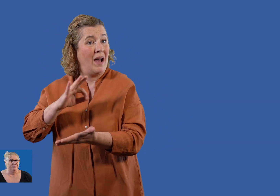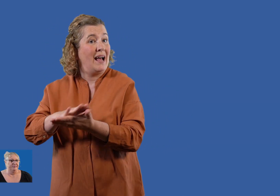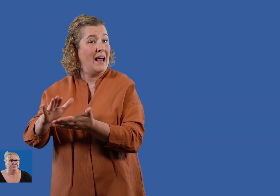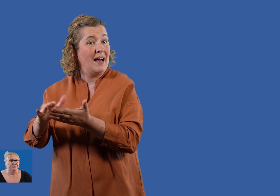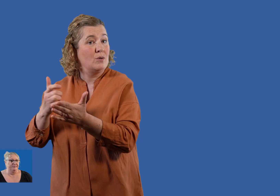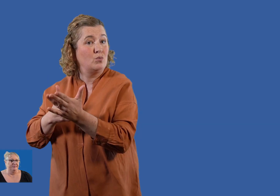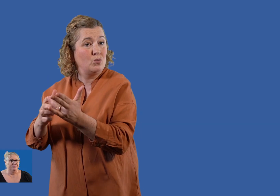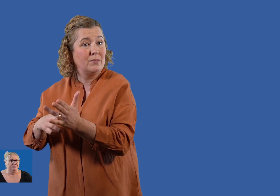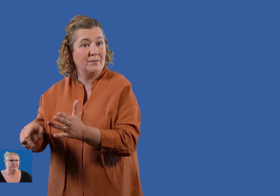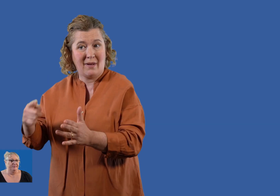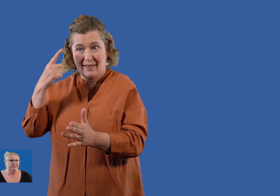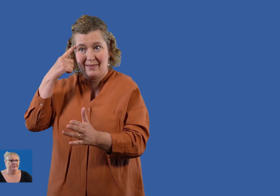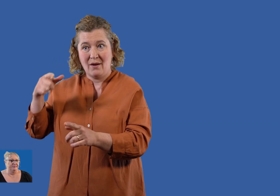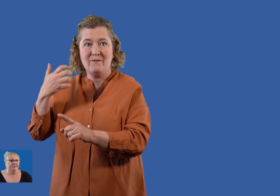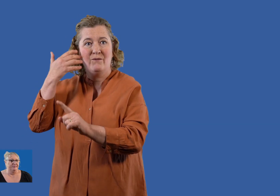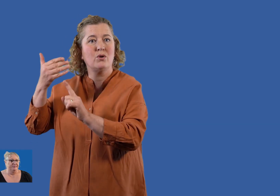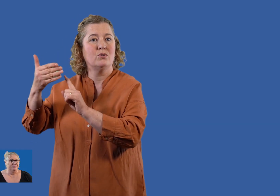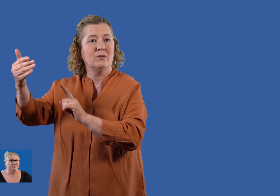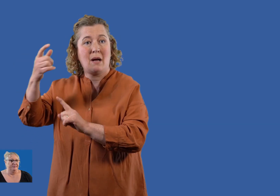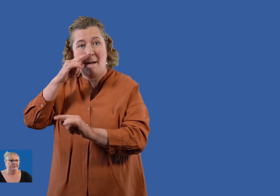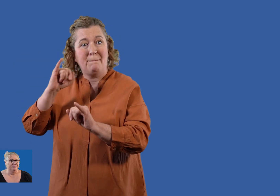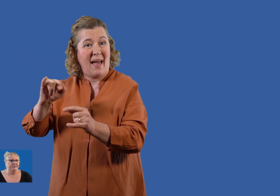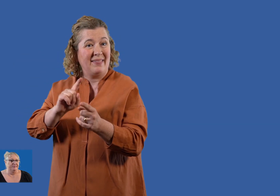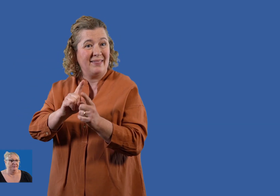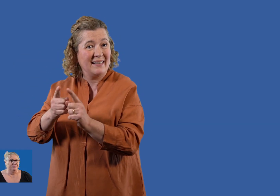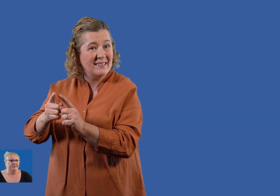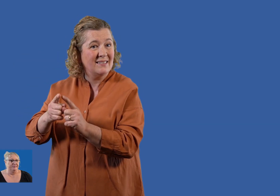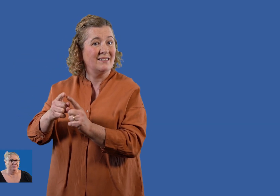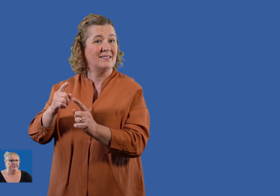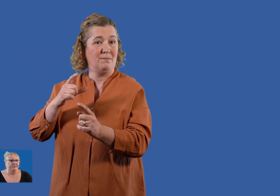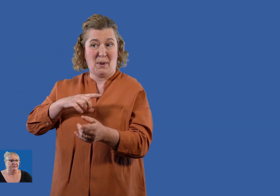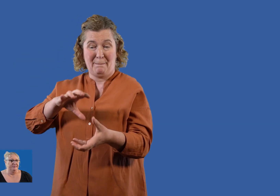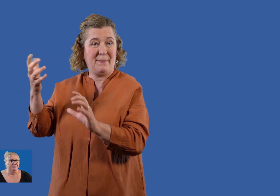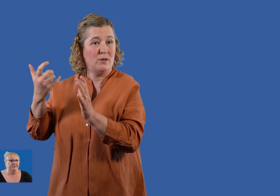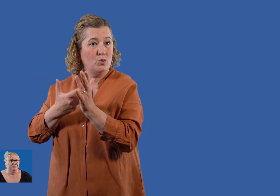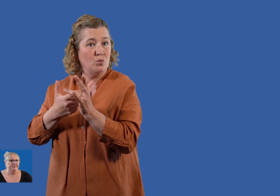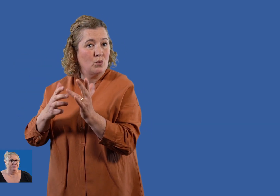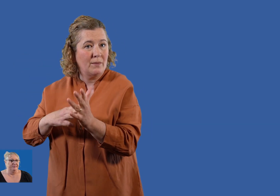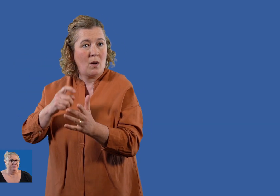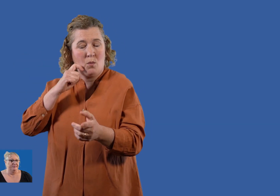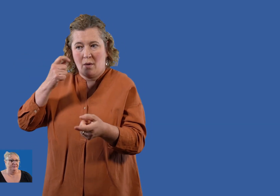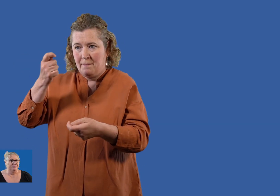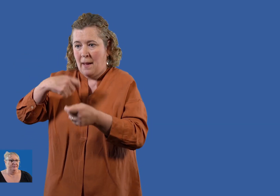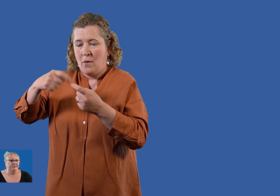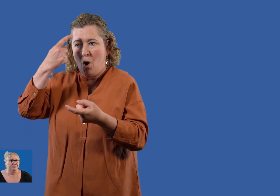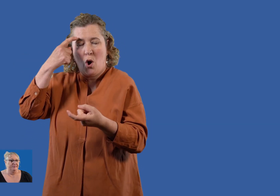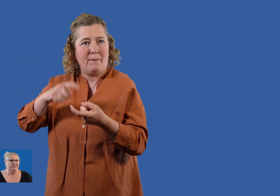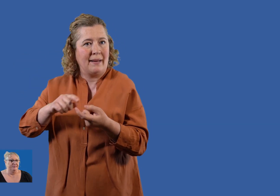keep the room clean. And because of this, they believe bad things will happen if they have a messy room, so become obsessed about